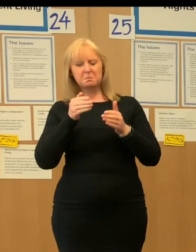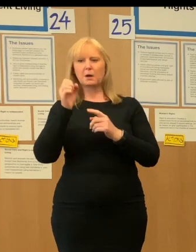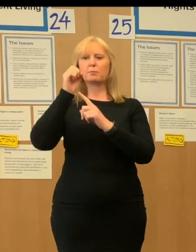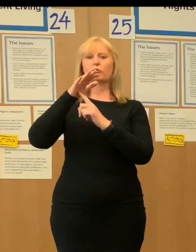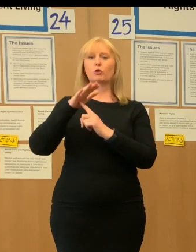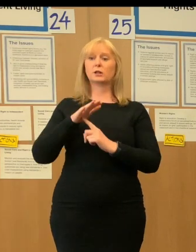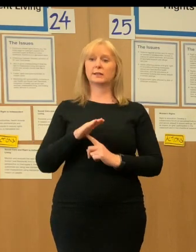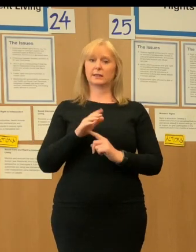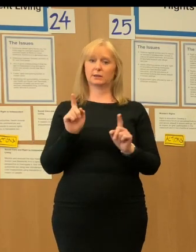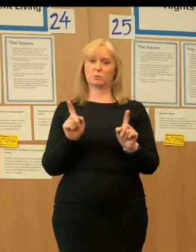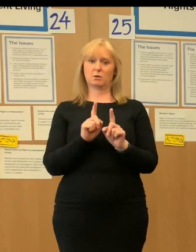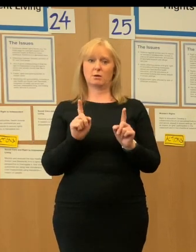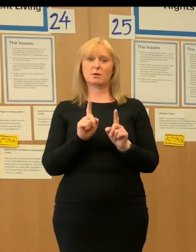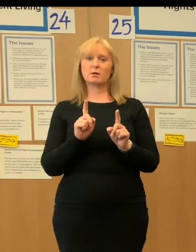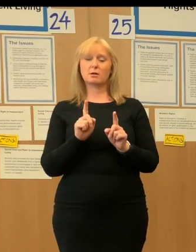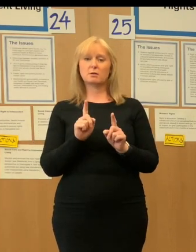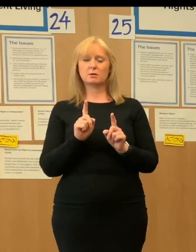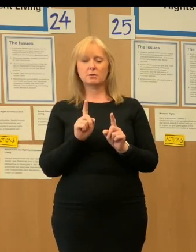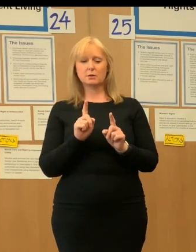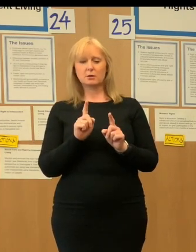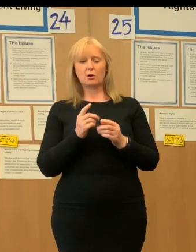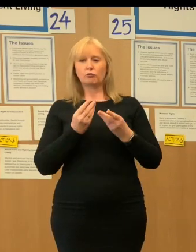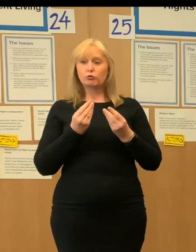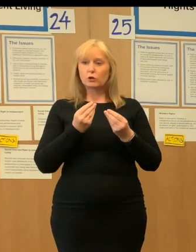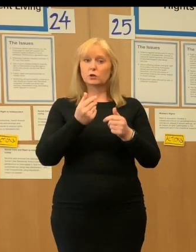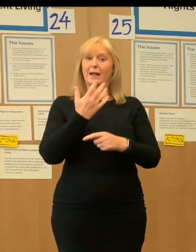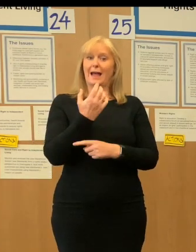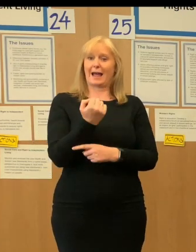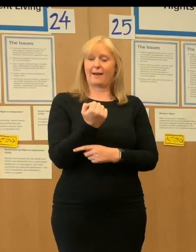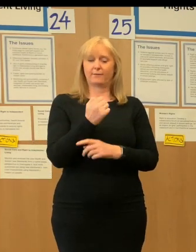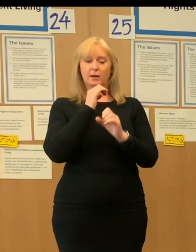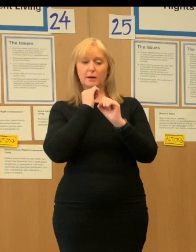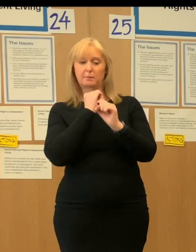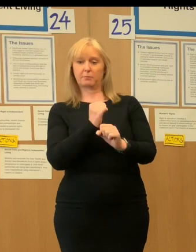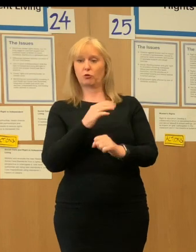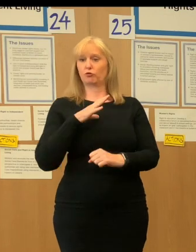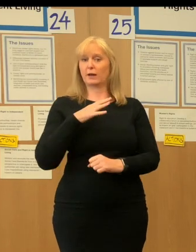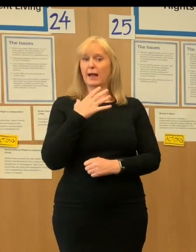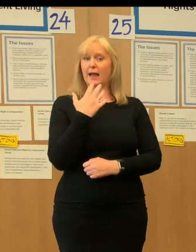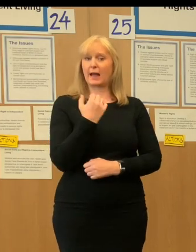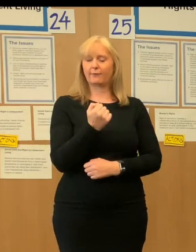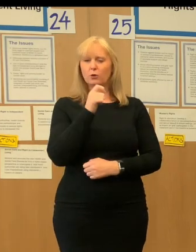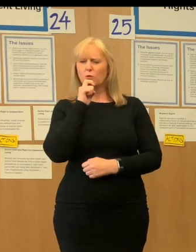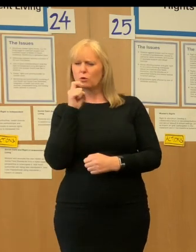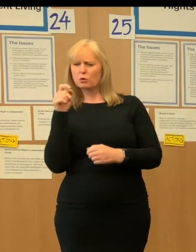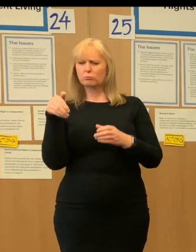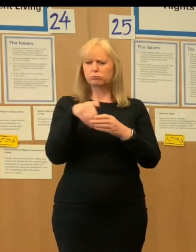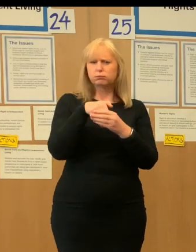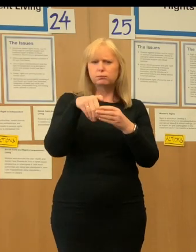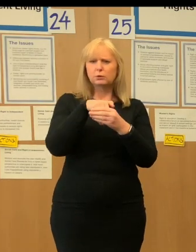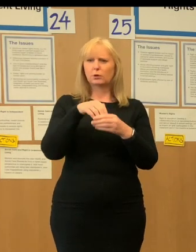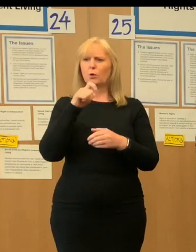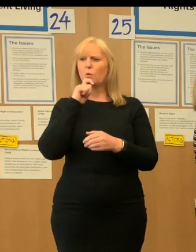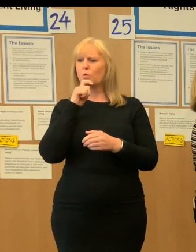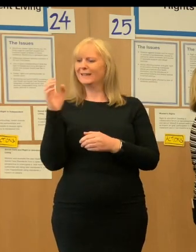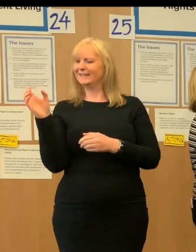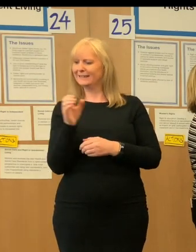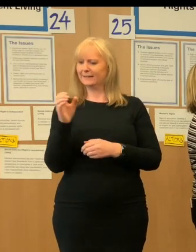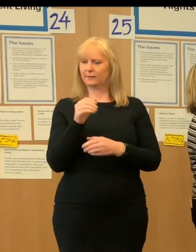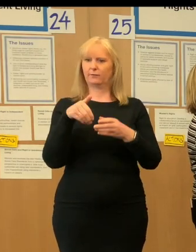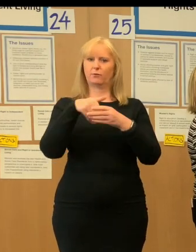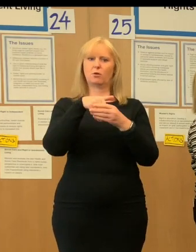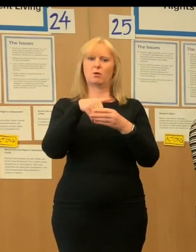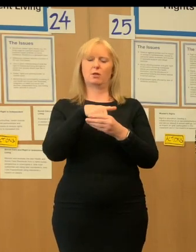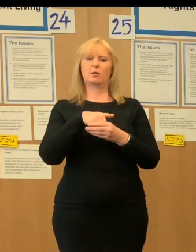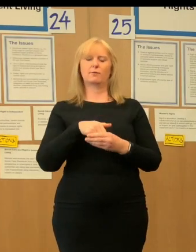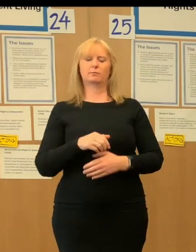those, how do we go with the ones where there are resources available or commitment available, who can be involved in those, who needs to be involved in those, and questions like